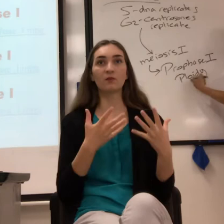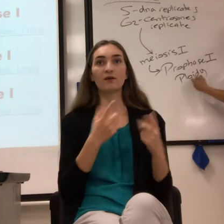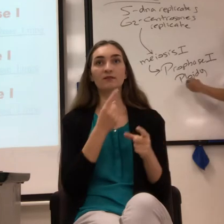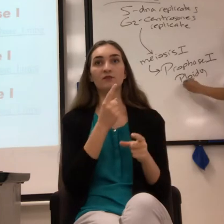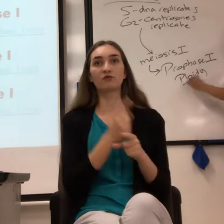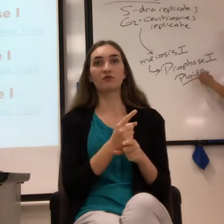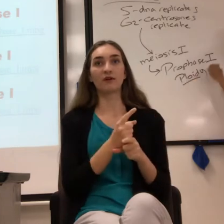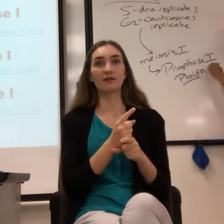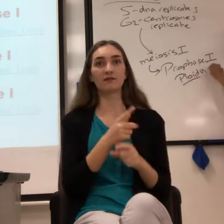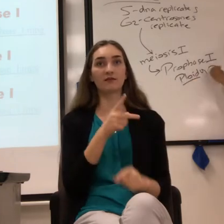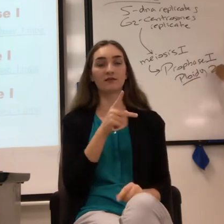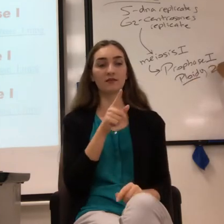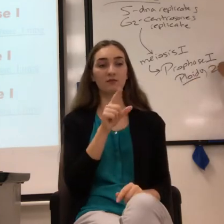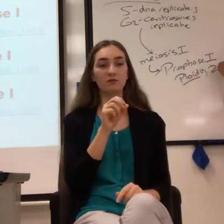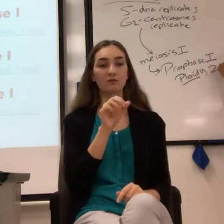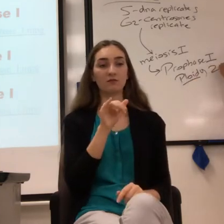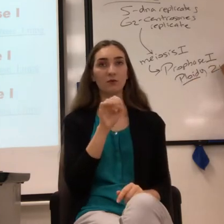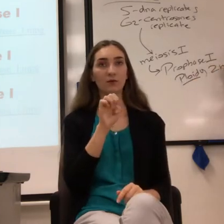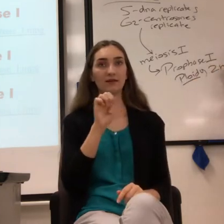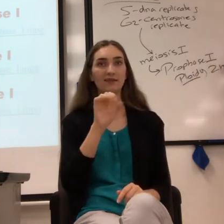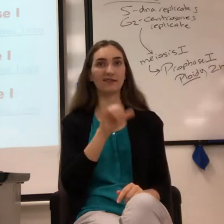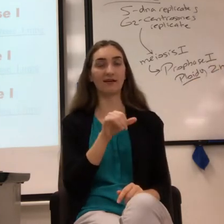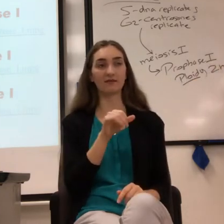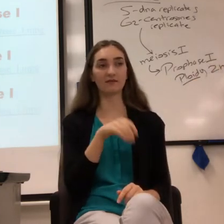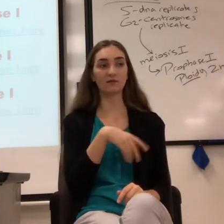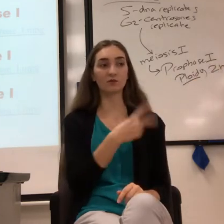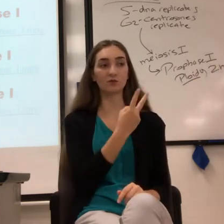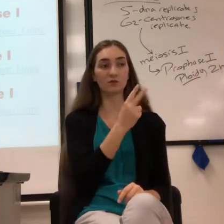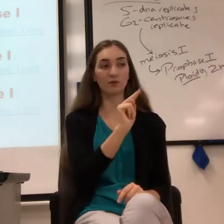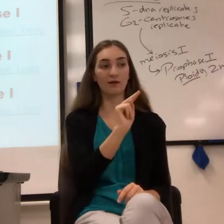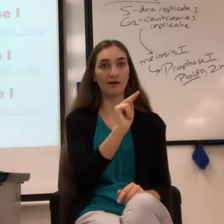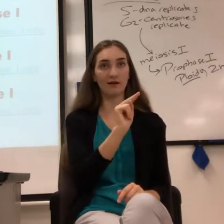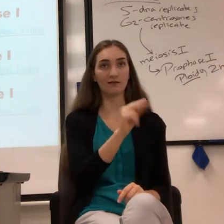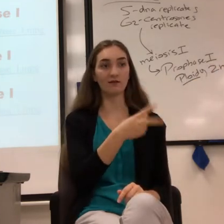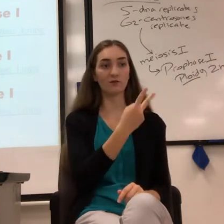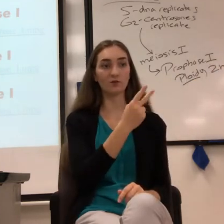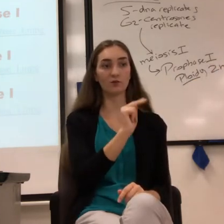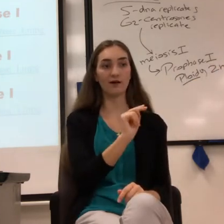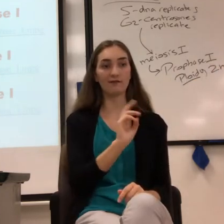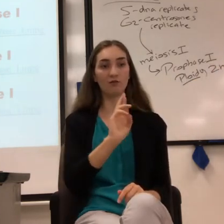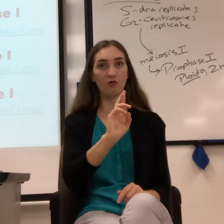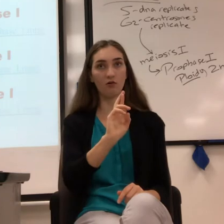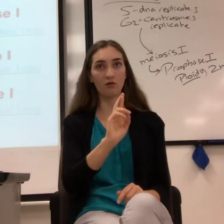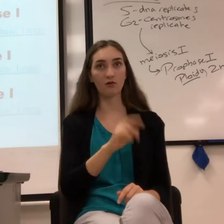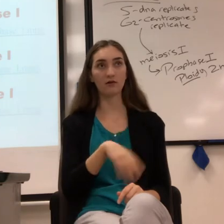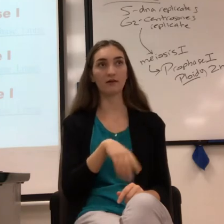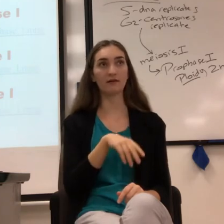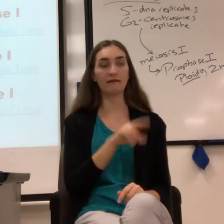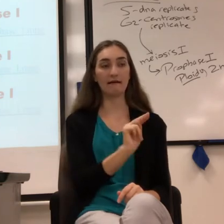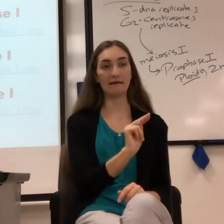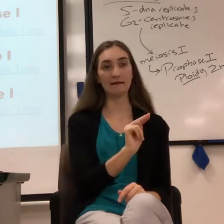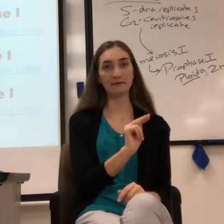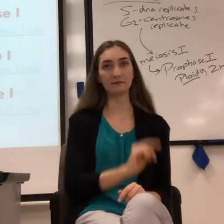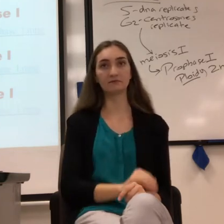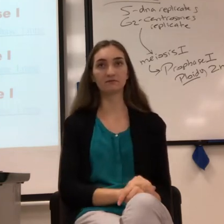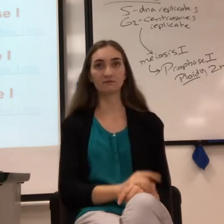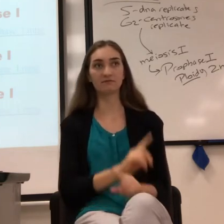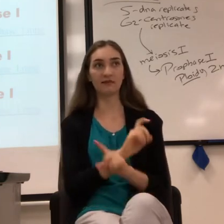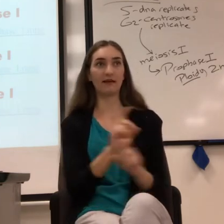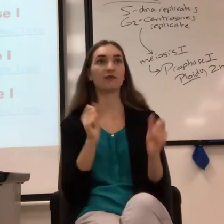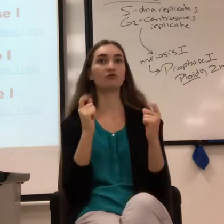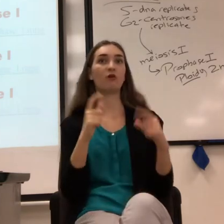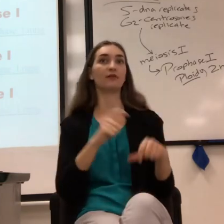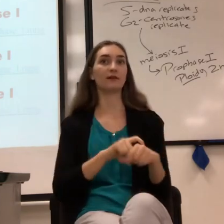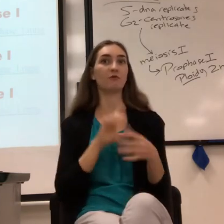before. I tend to use a ploidy. Is it 2N? Is it 2NR? Is it NR? Is it N? I ask this all the time in this year.